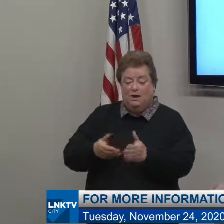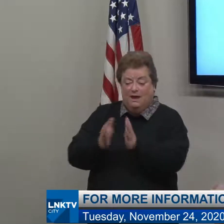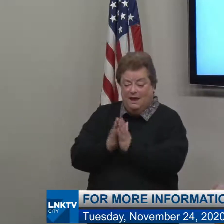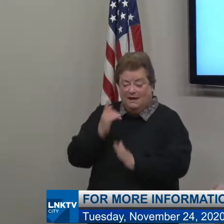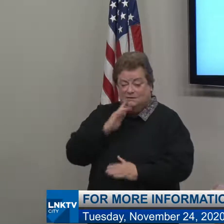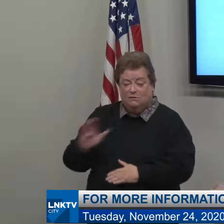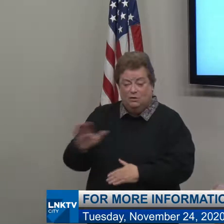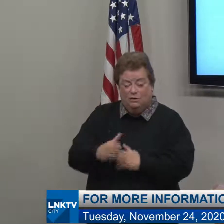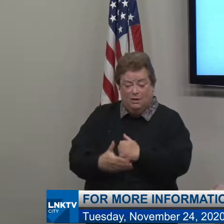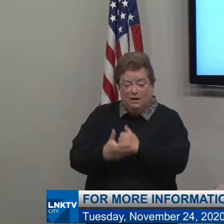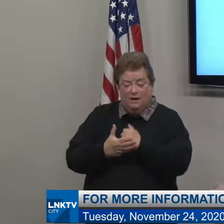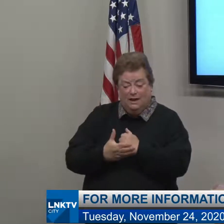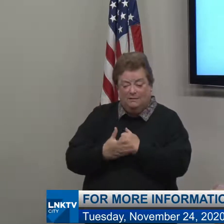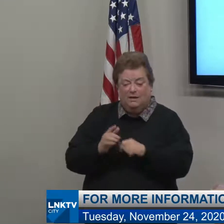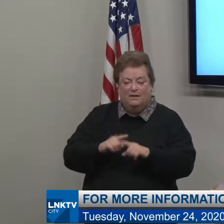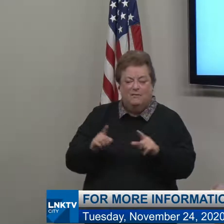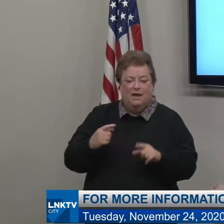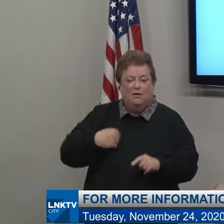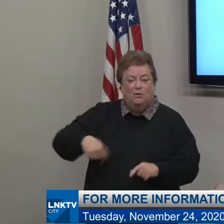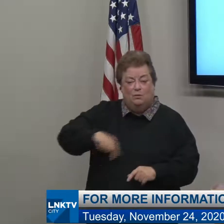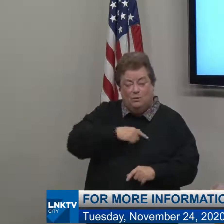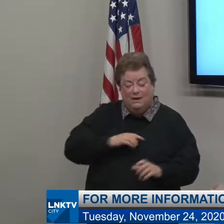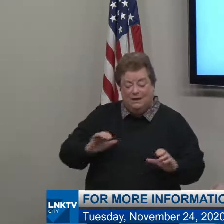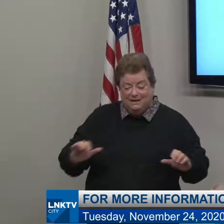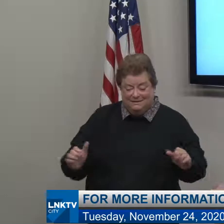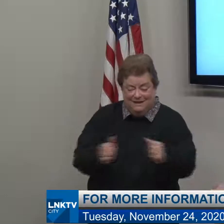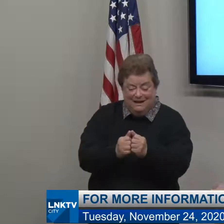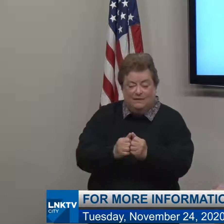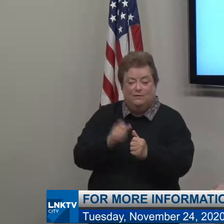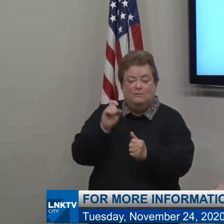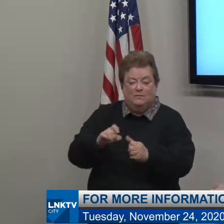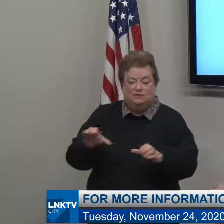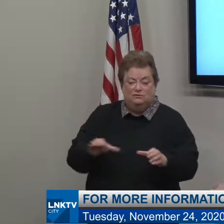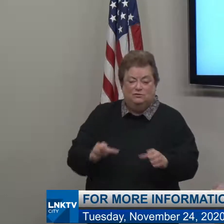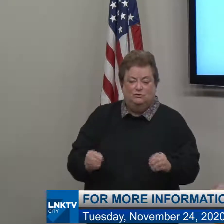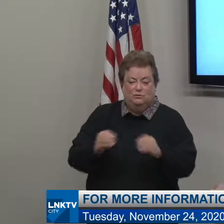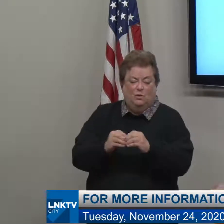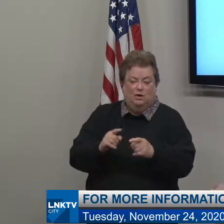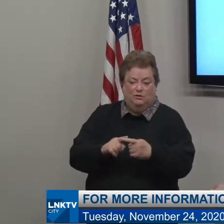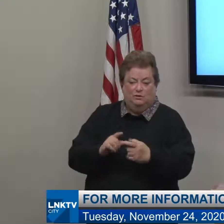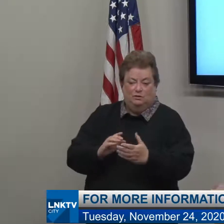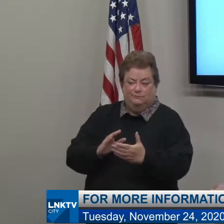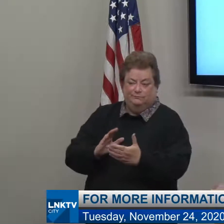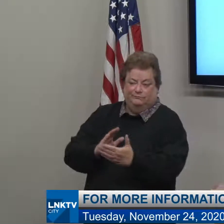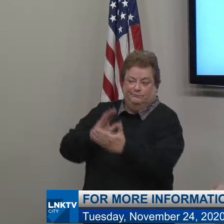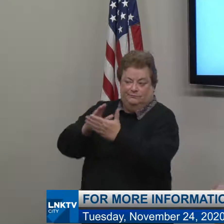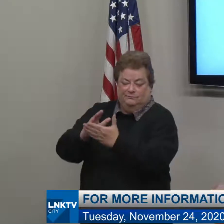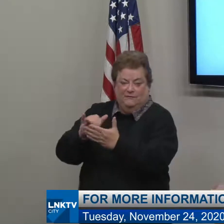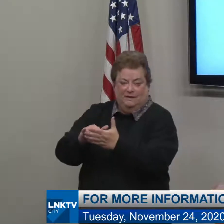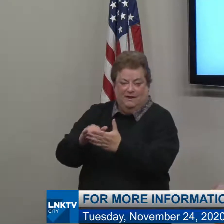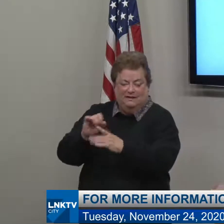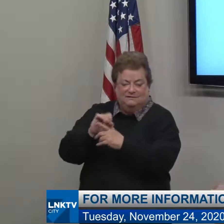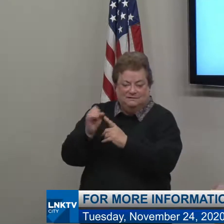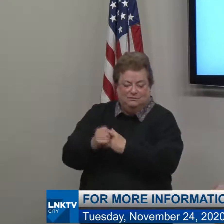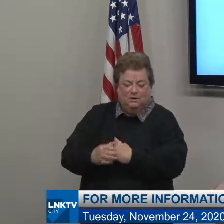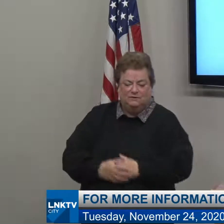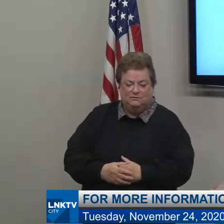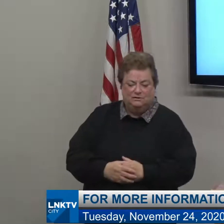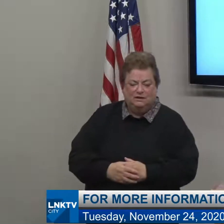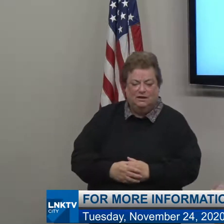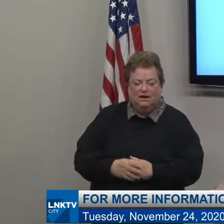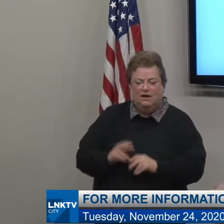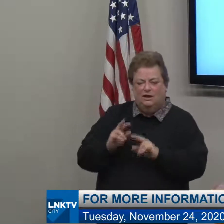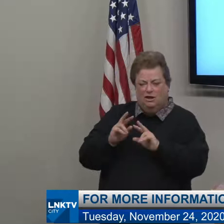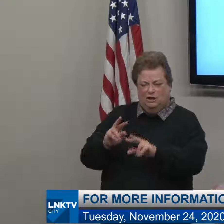What's clear is that we collectively need to do more to turn this situation around. Just consider our numbers from